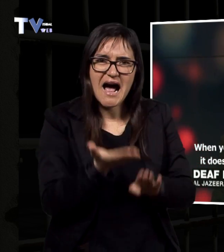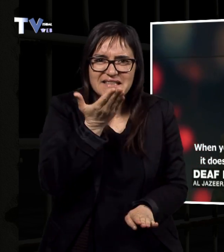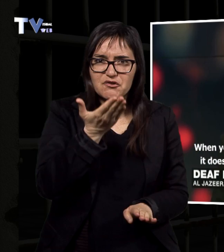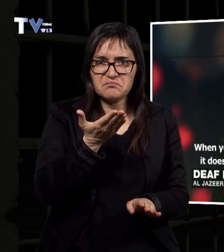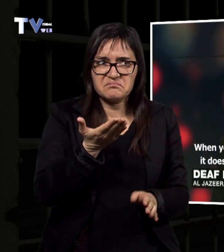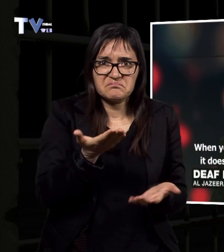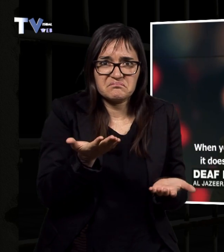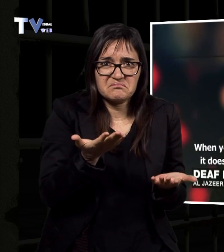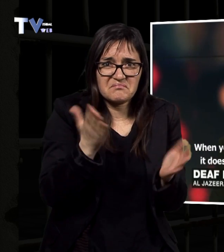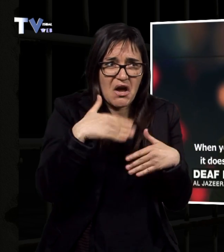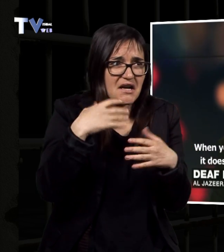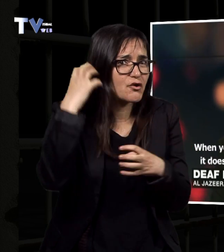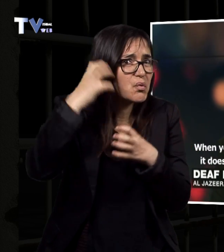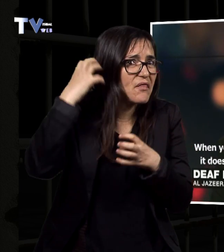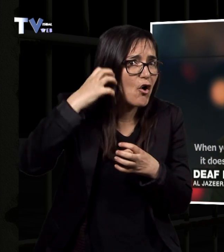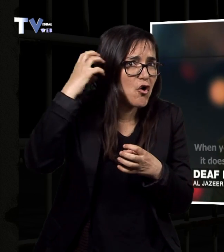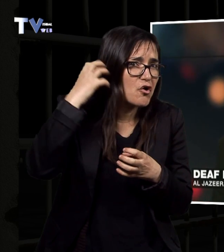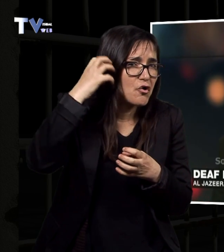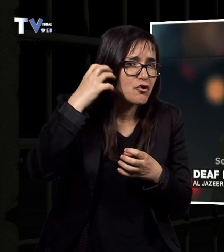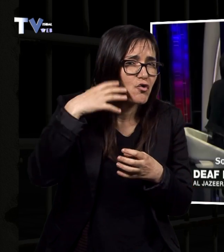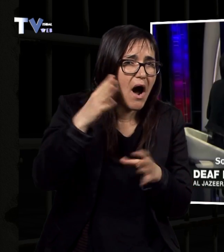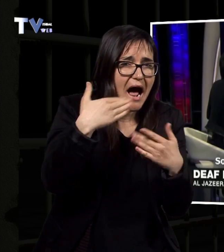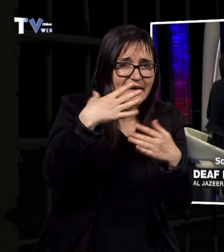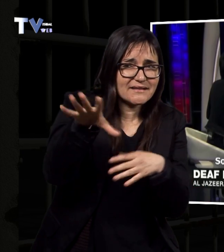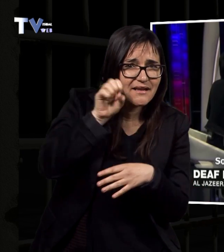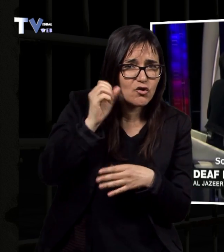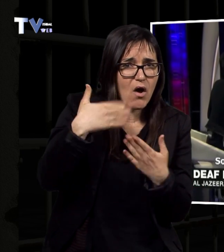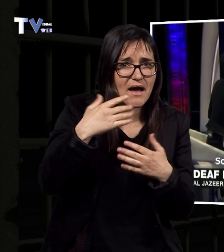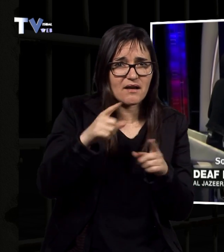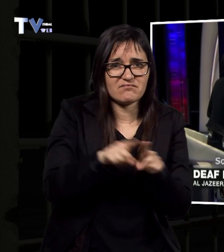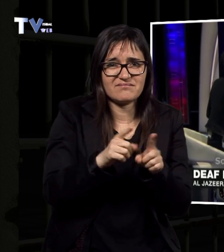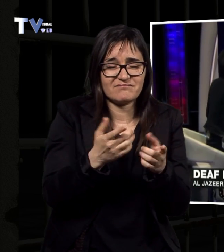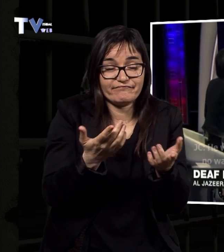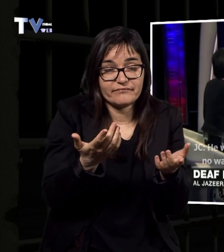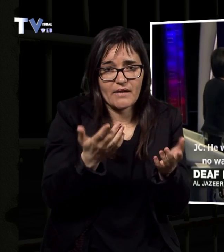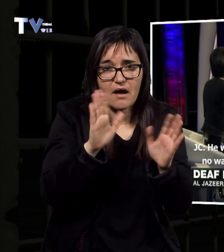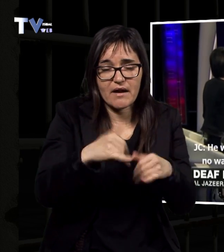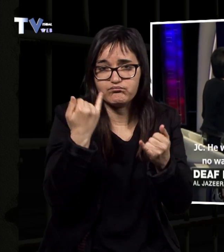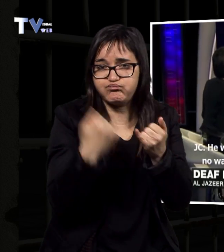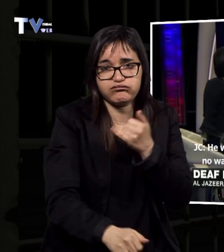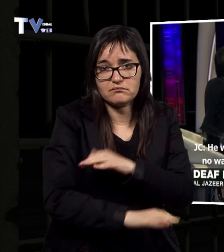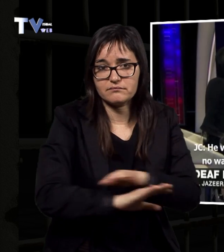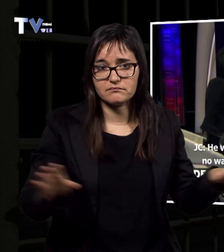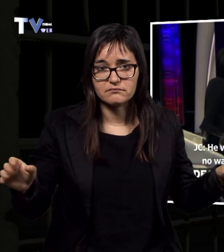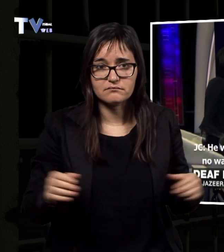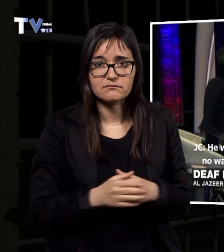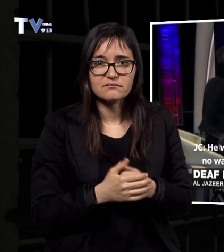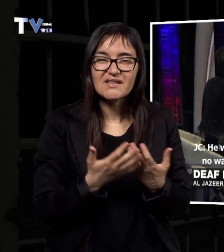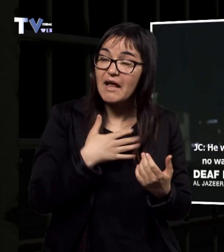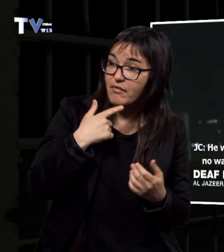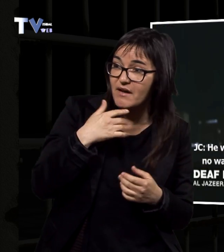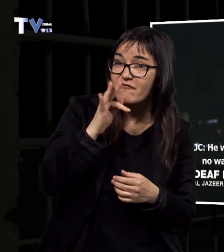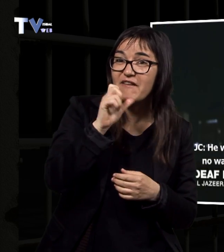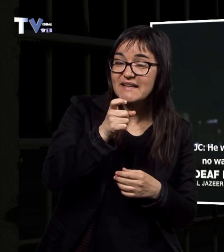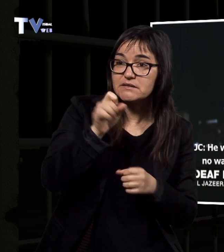person, it doesn't do anything except produce noise. So, I mean, basically, he was unable to defend himself. There was no way he could participate